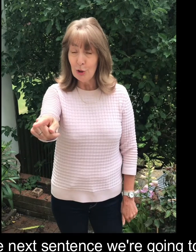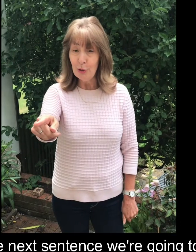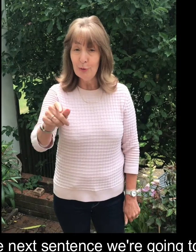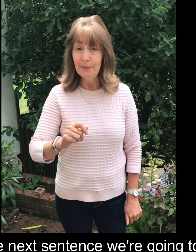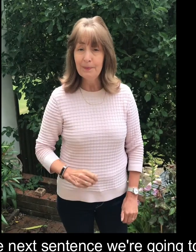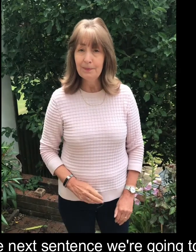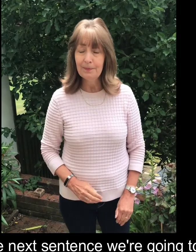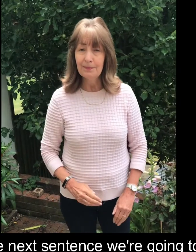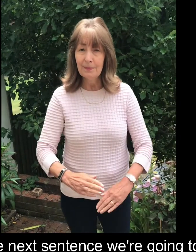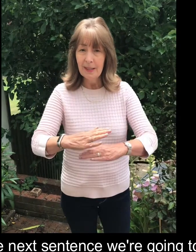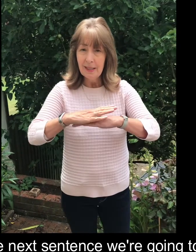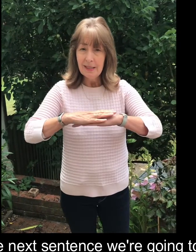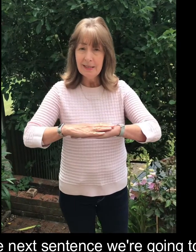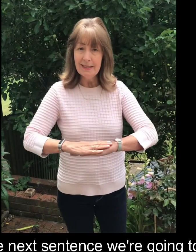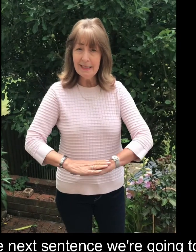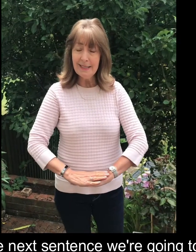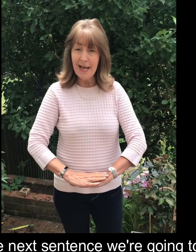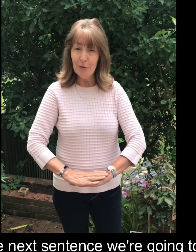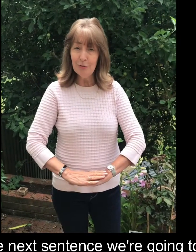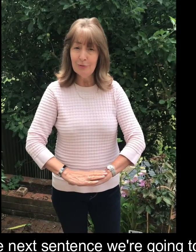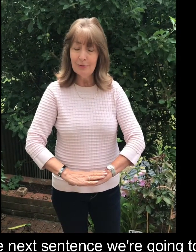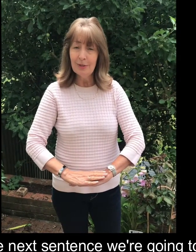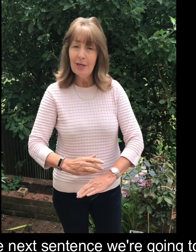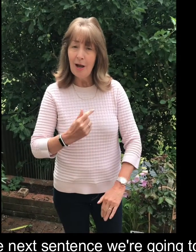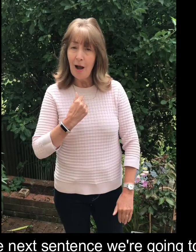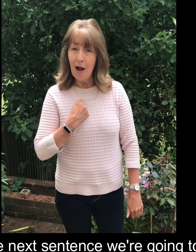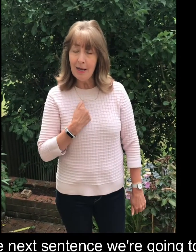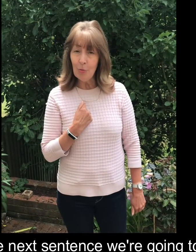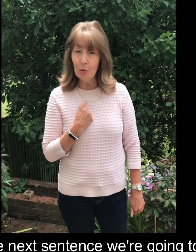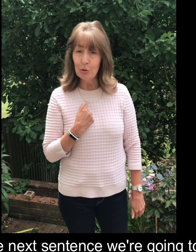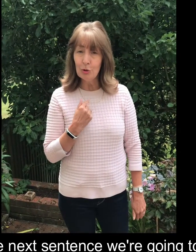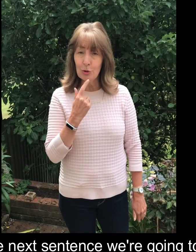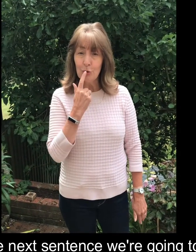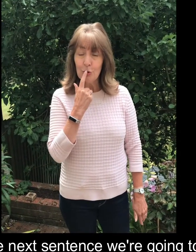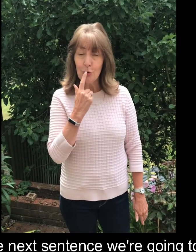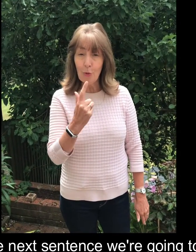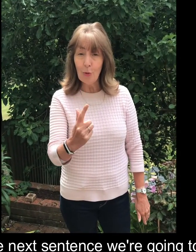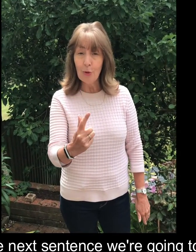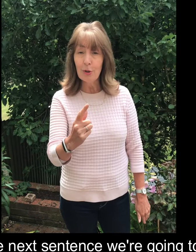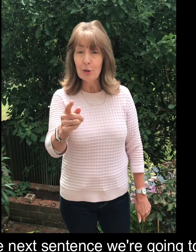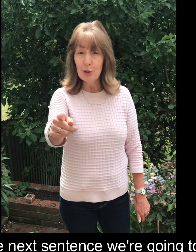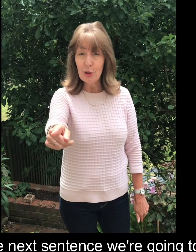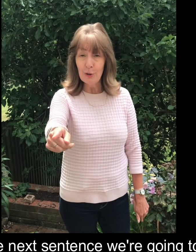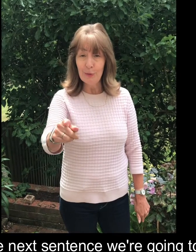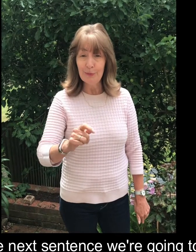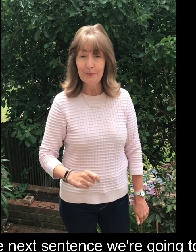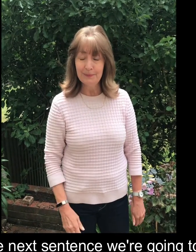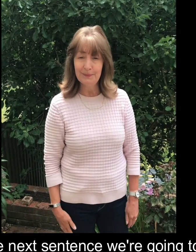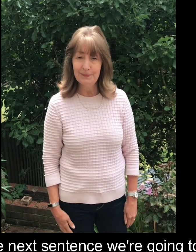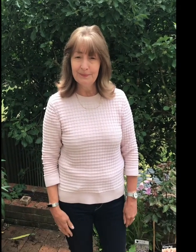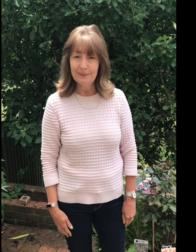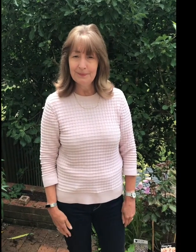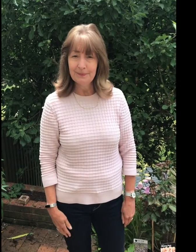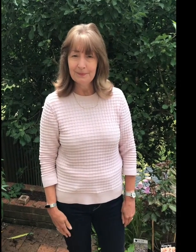you. Sit down, I want to talk to you.